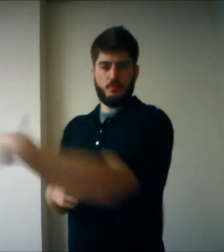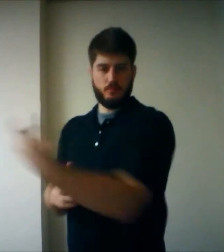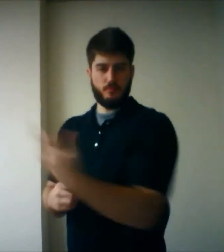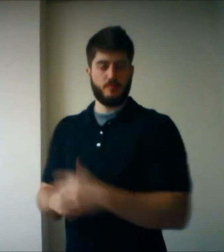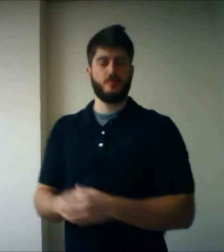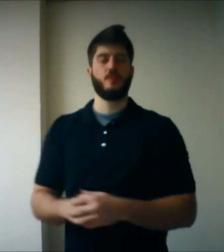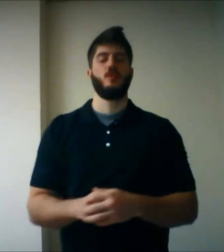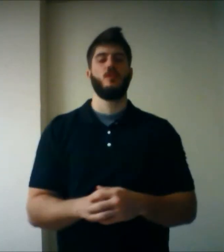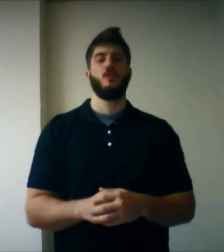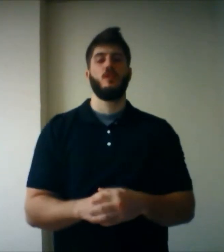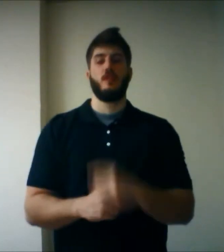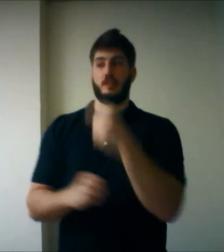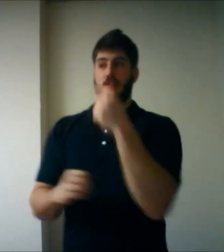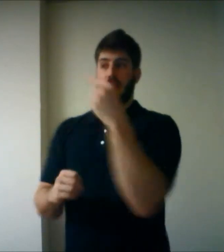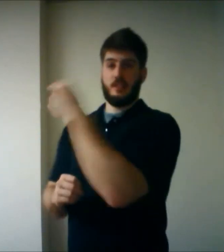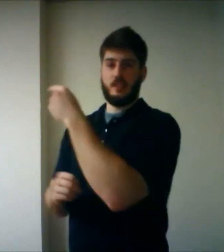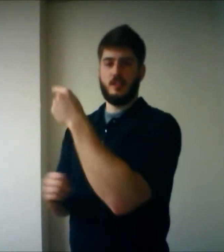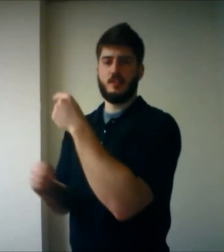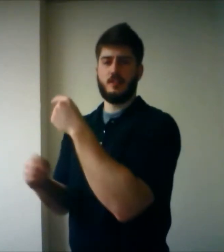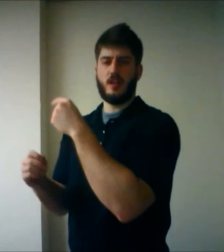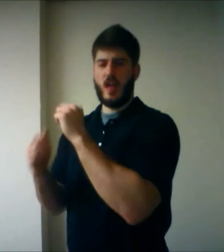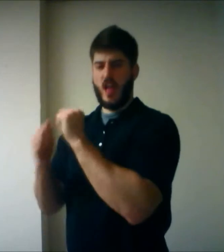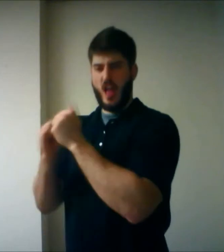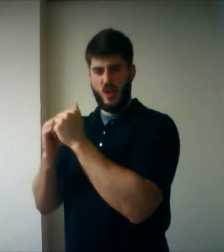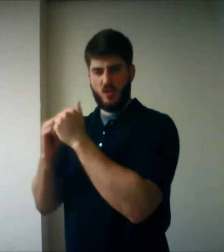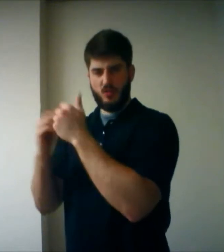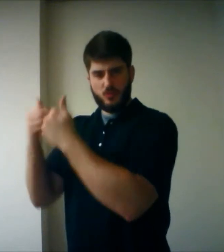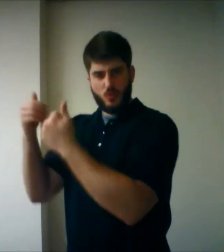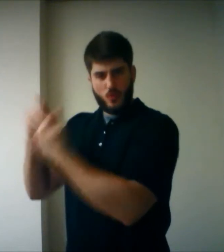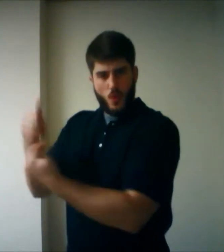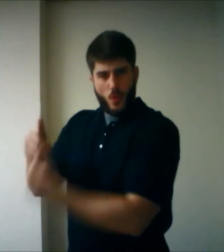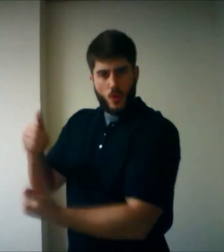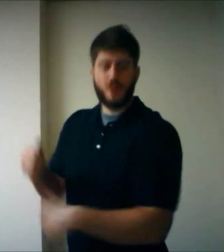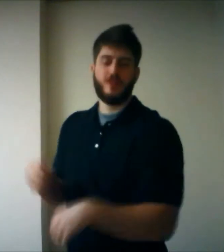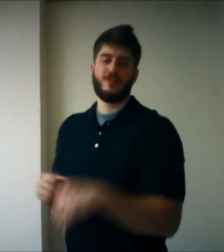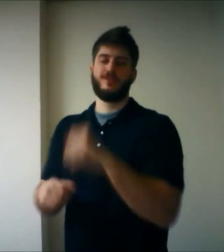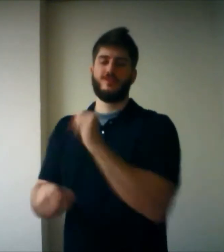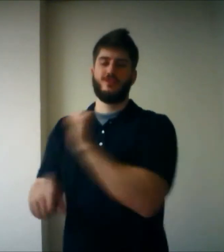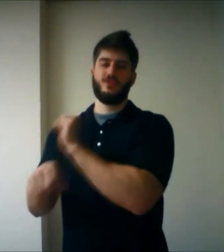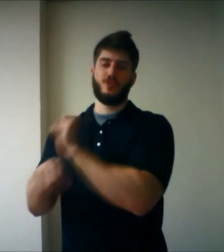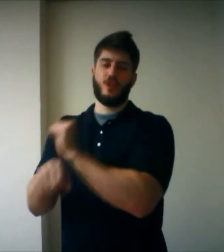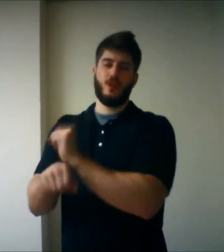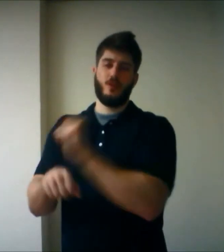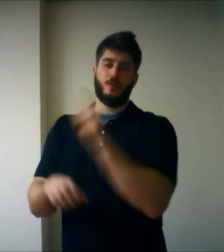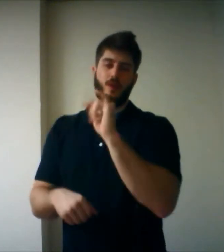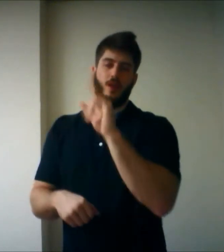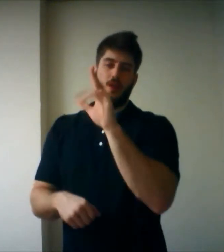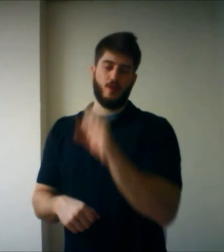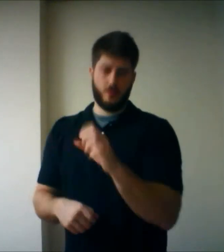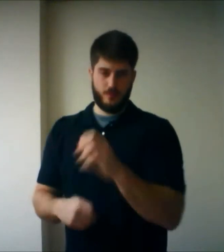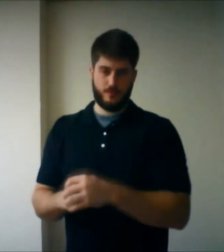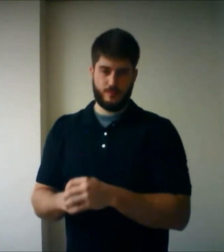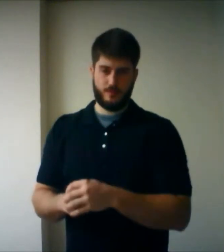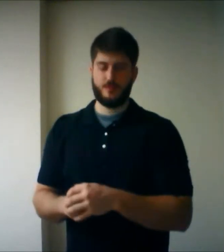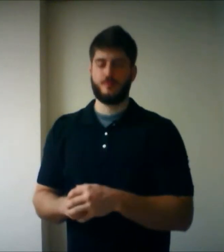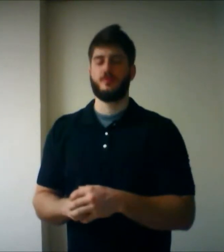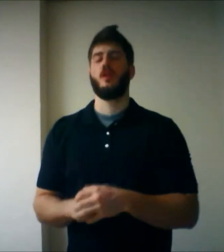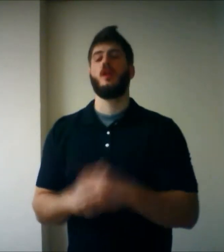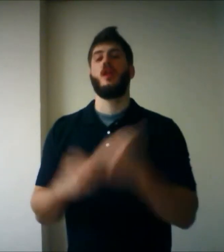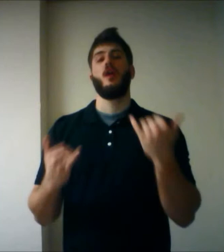is sorted on job title. The little arrow there tells you which column is being used. Now,